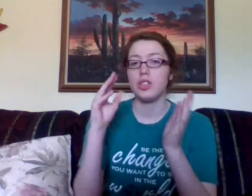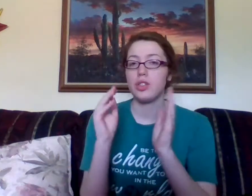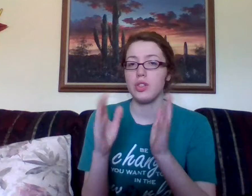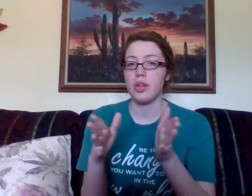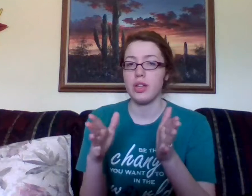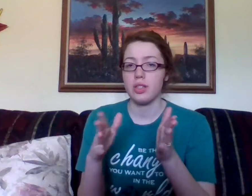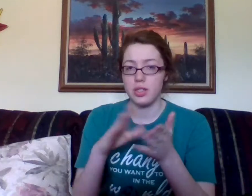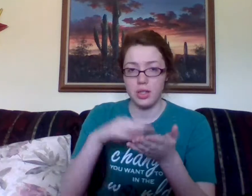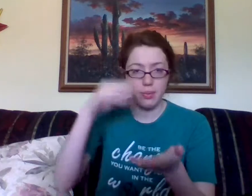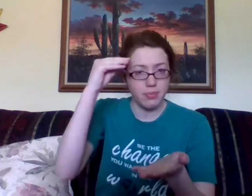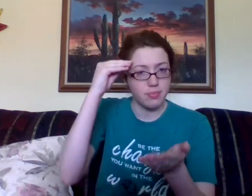student